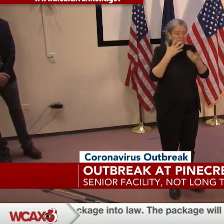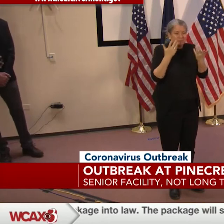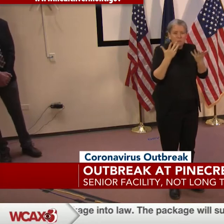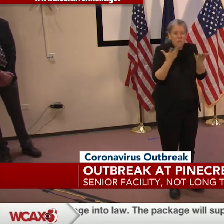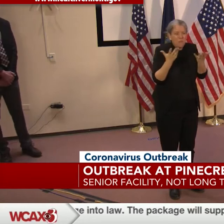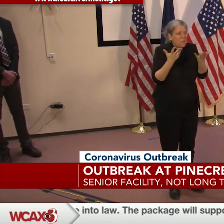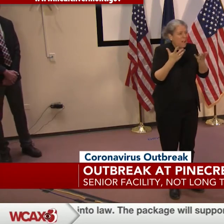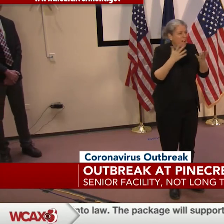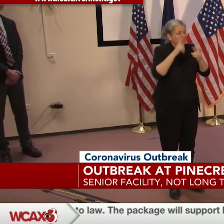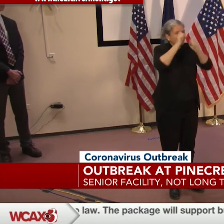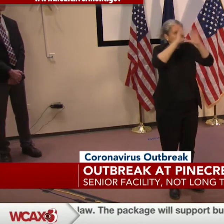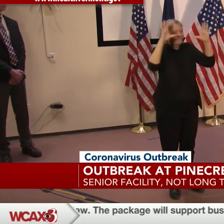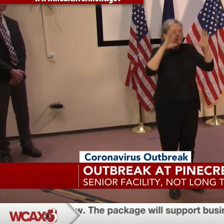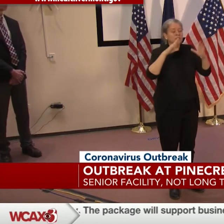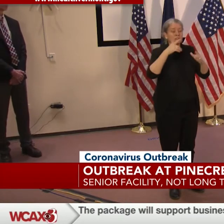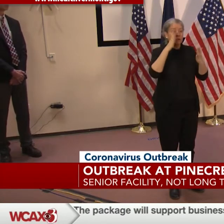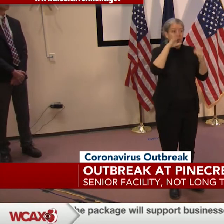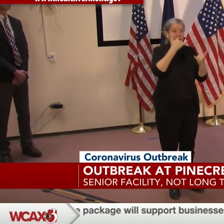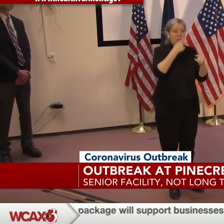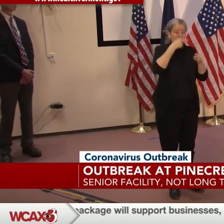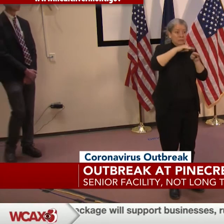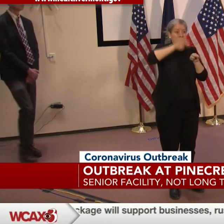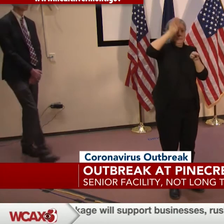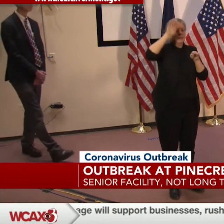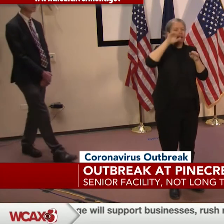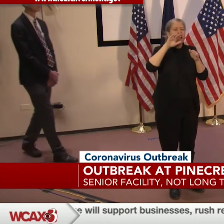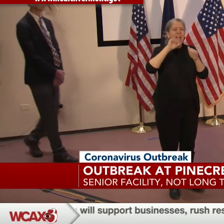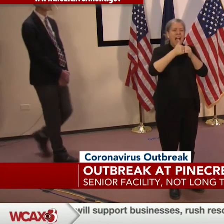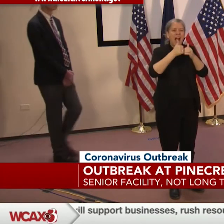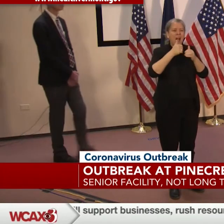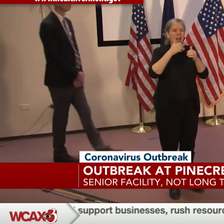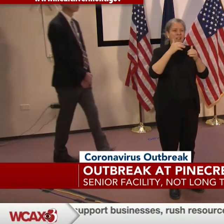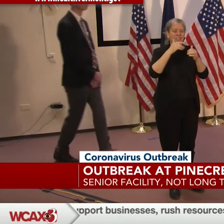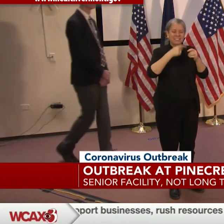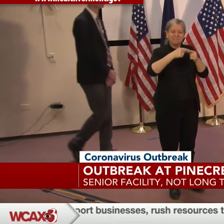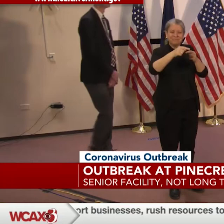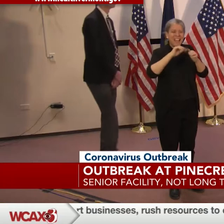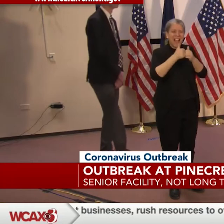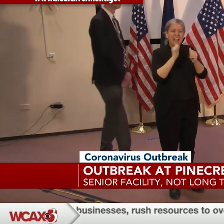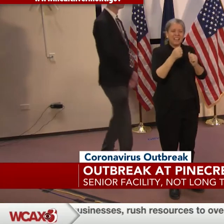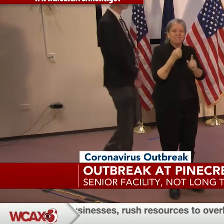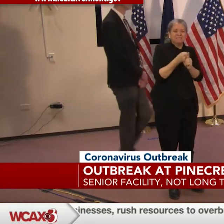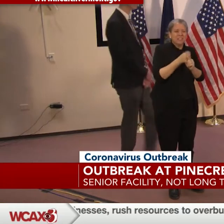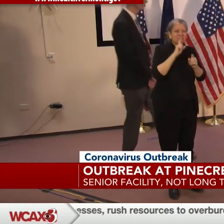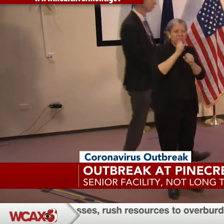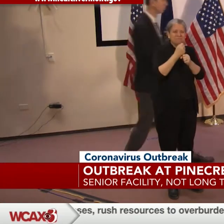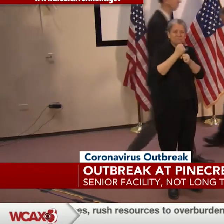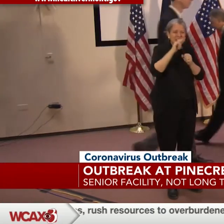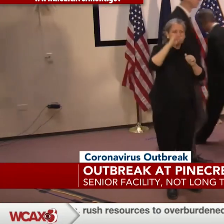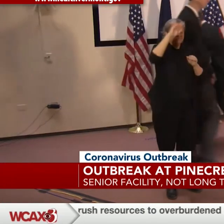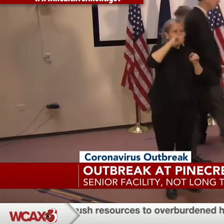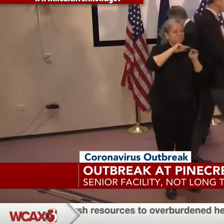a change in the curve? I'll let Dr. Levine answer that. Thanks.